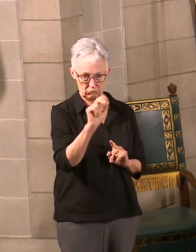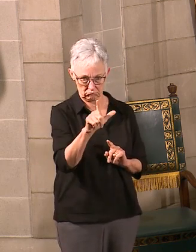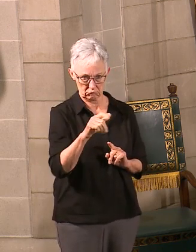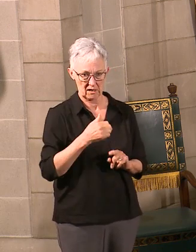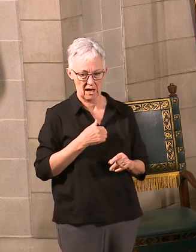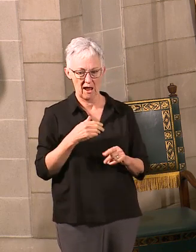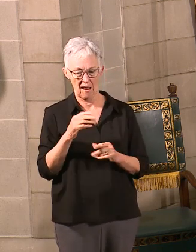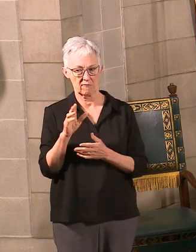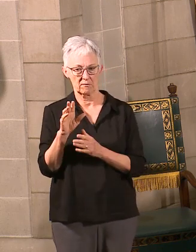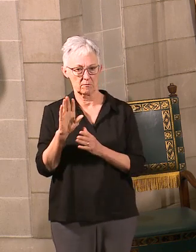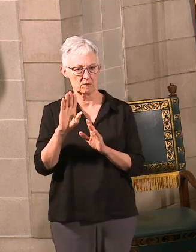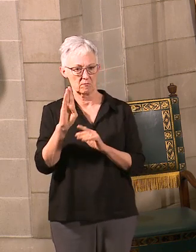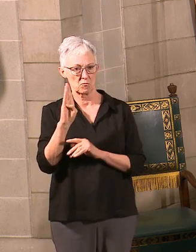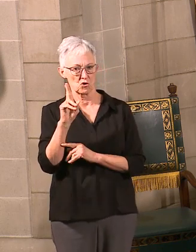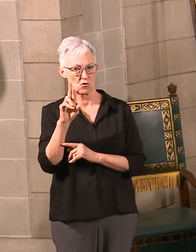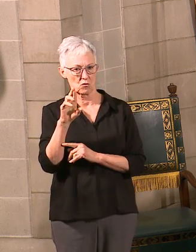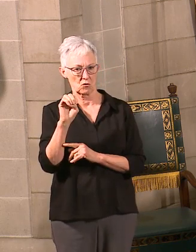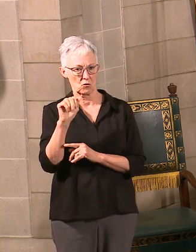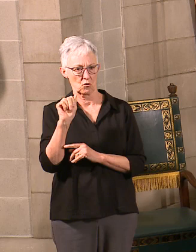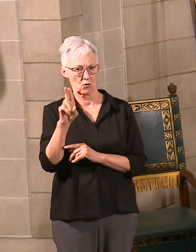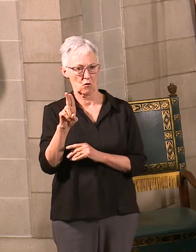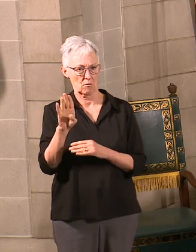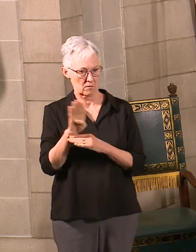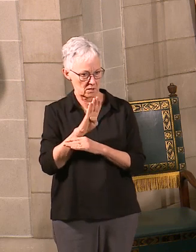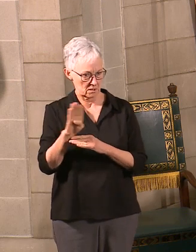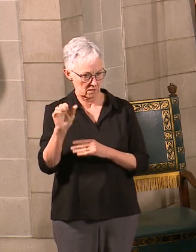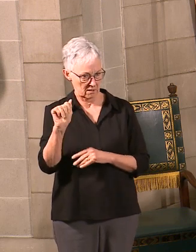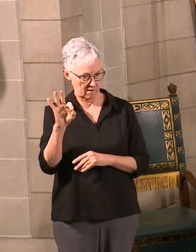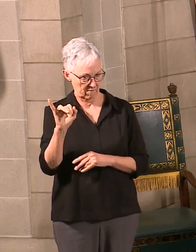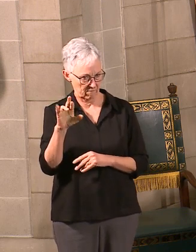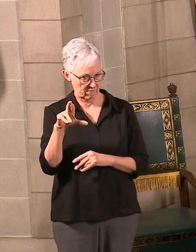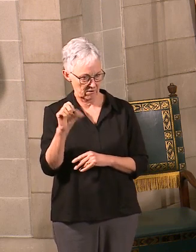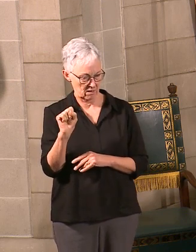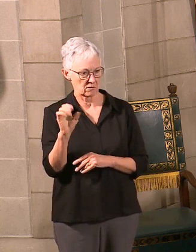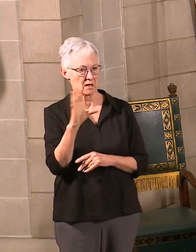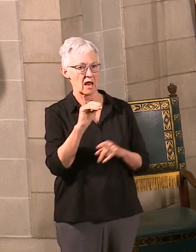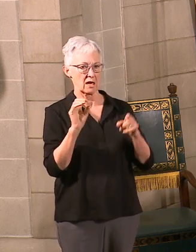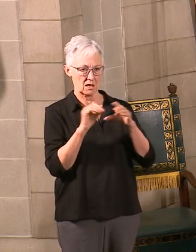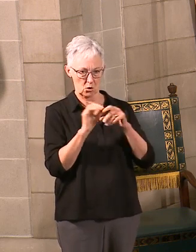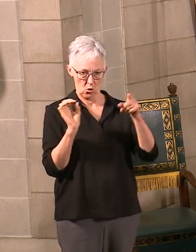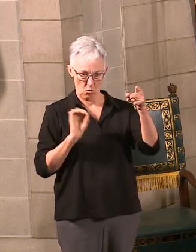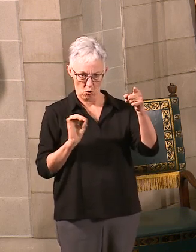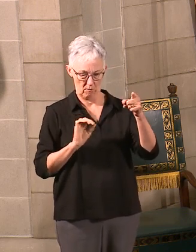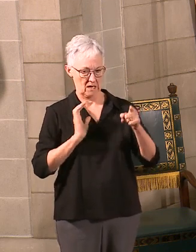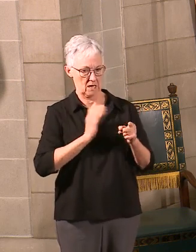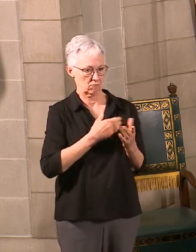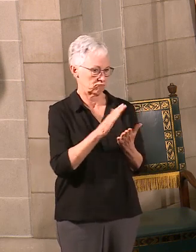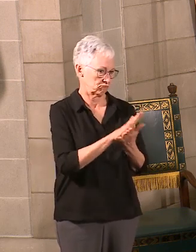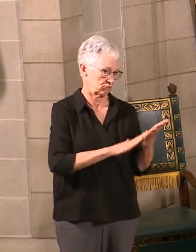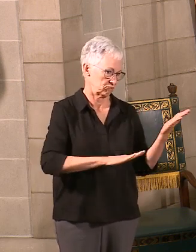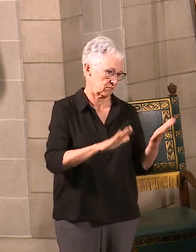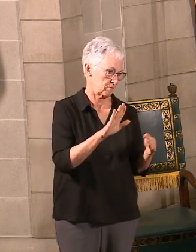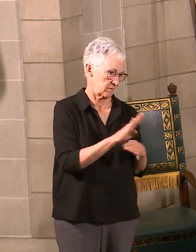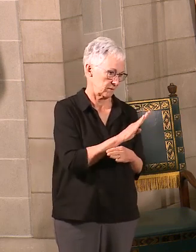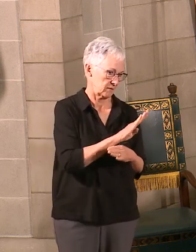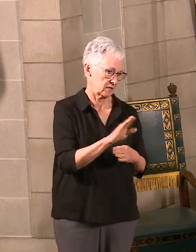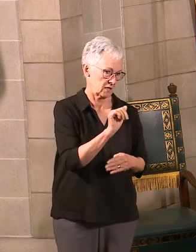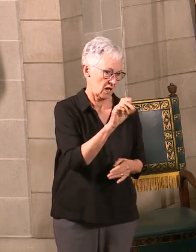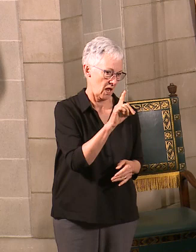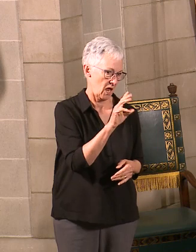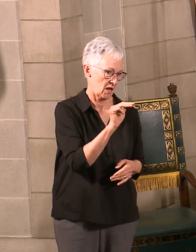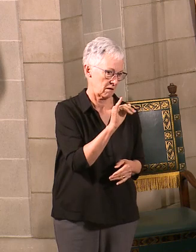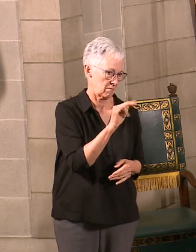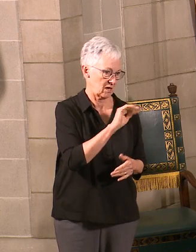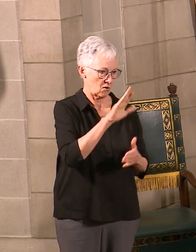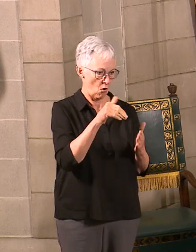Affairs. And finally, at the University of Nebraska at Omaha, our College of Business Administration. All of those elements came together in helping develop